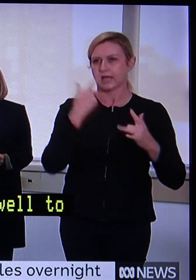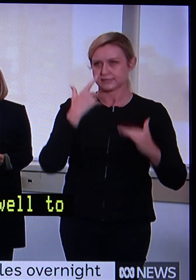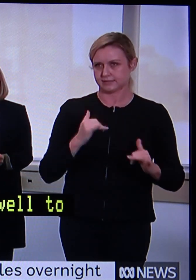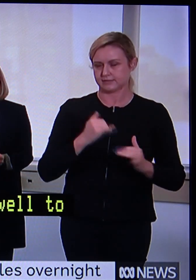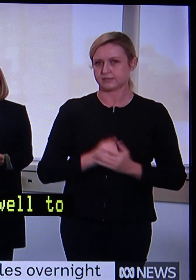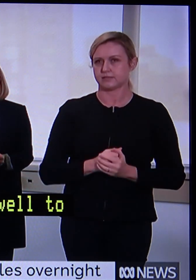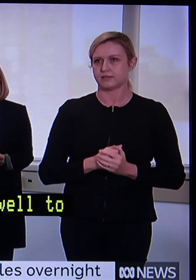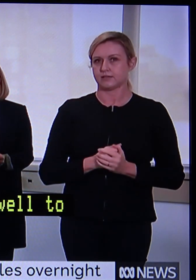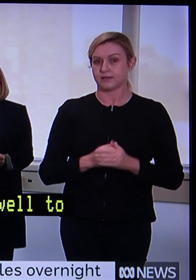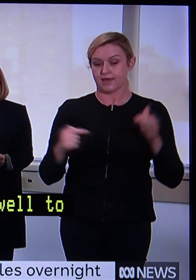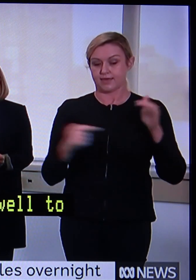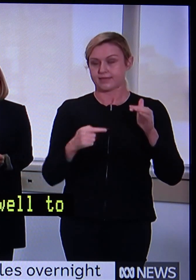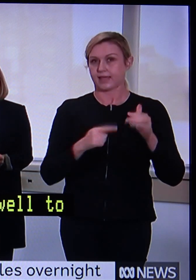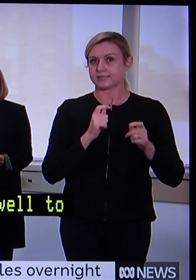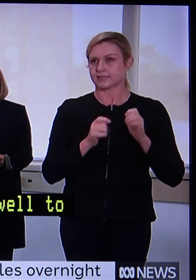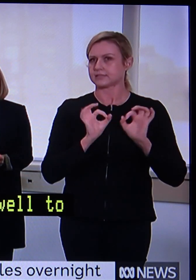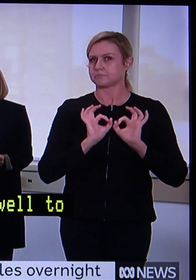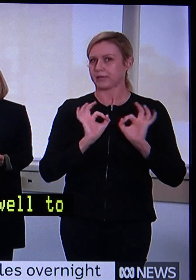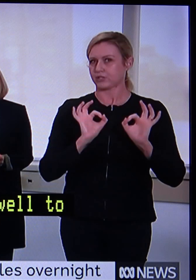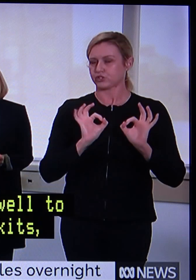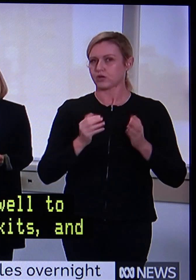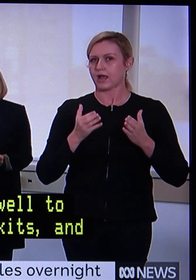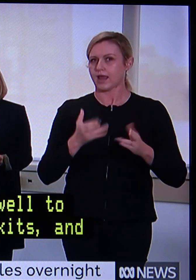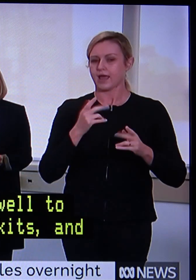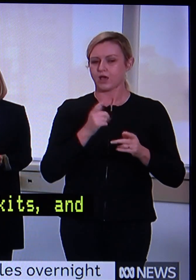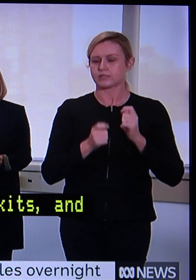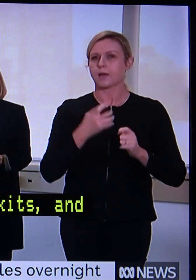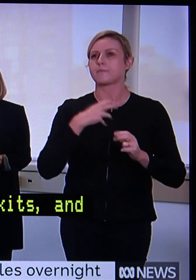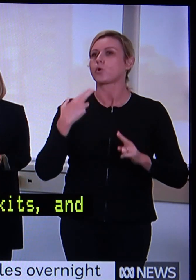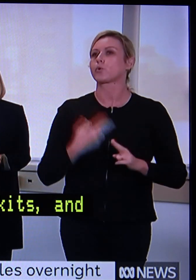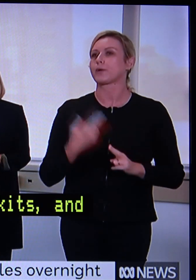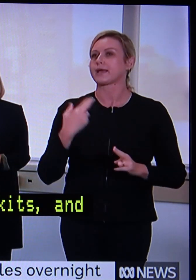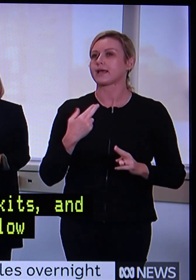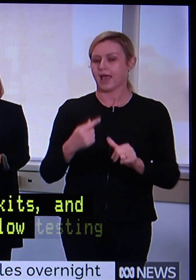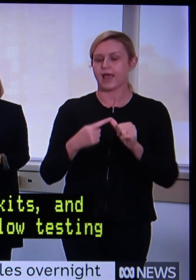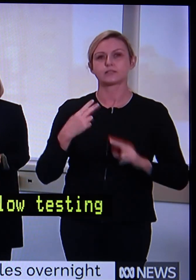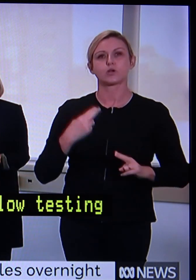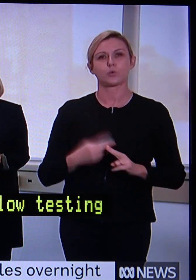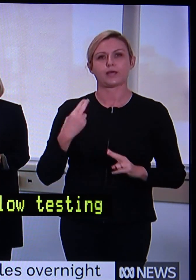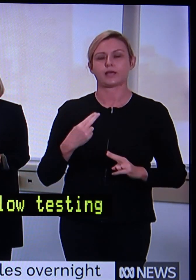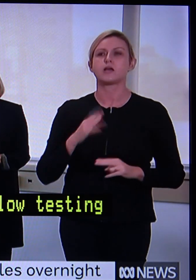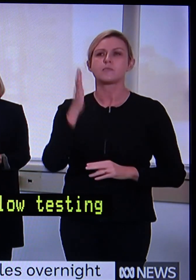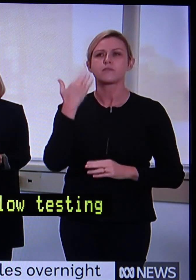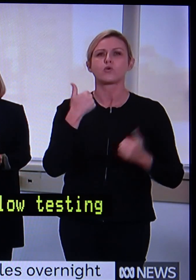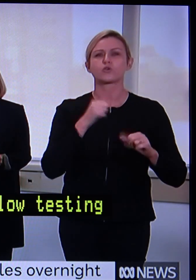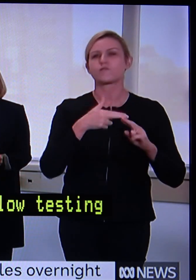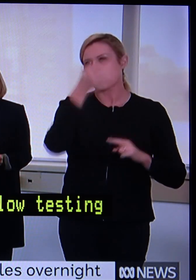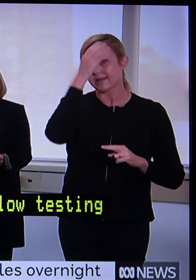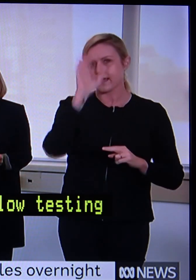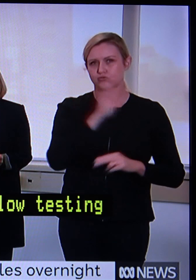these particular kits allow testing to be done far quicker. They've been used in a number of regional areas just in the